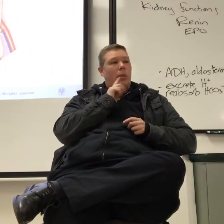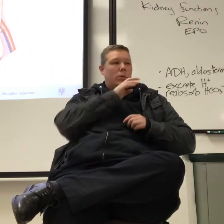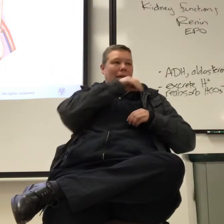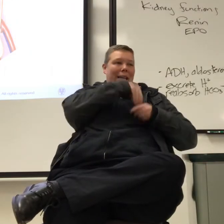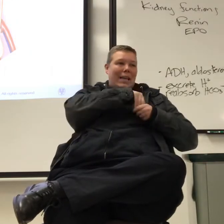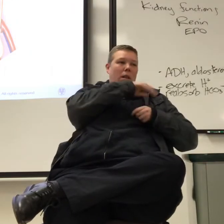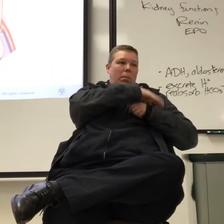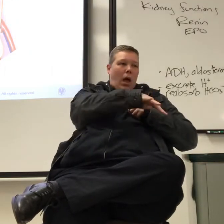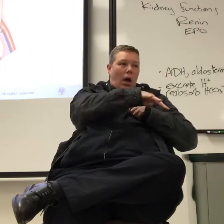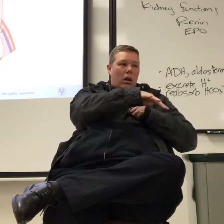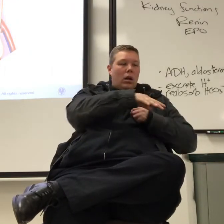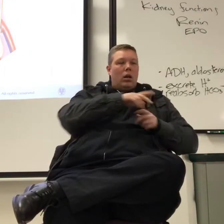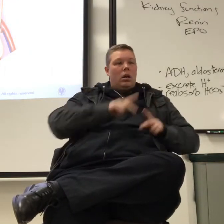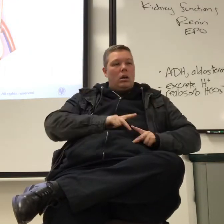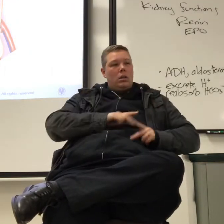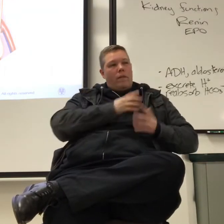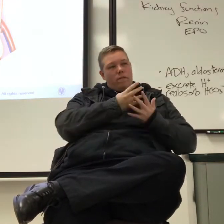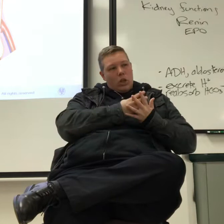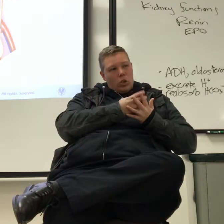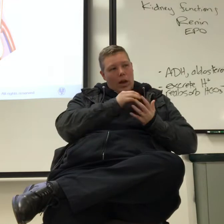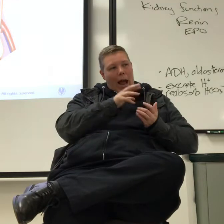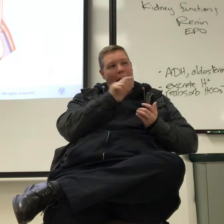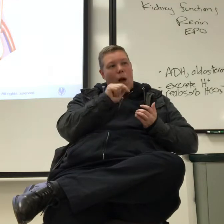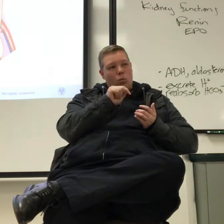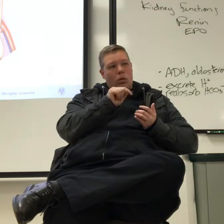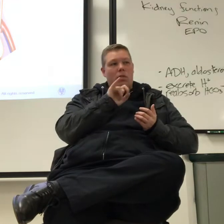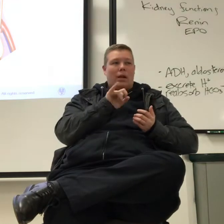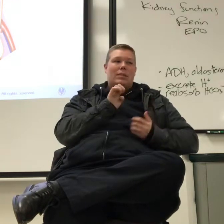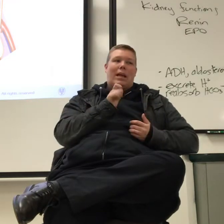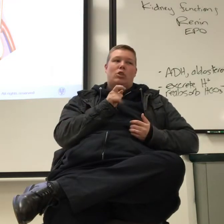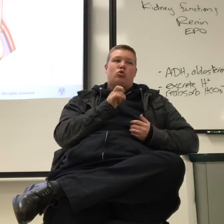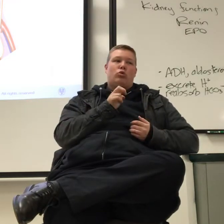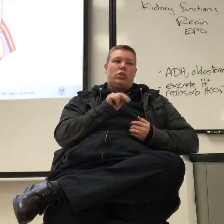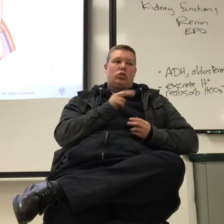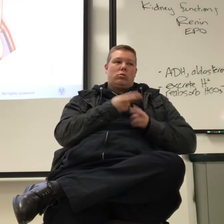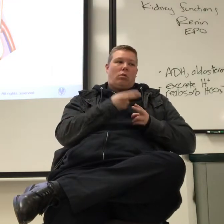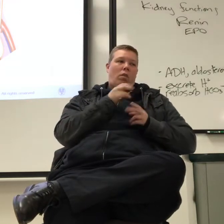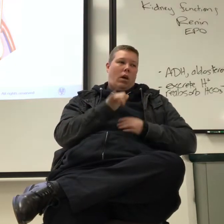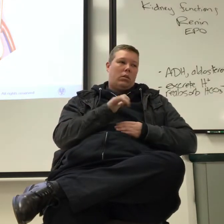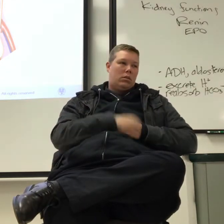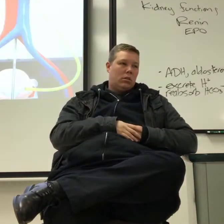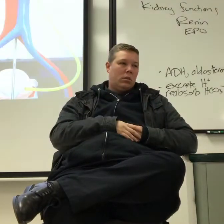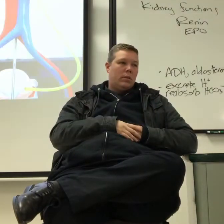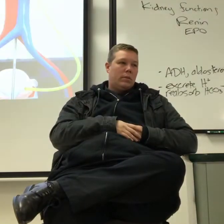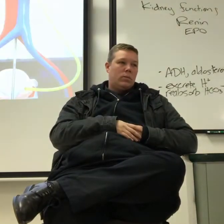and your kidneys filtered it out. That's true excretion. Get it out of your body.